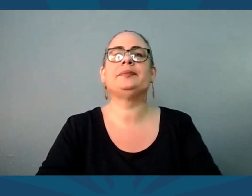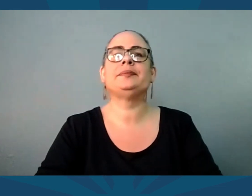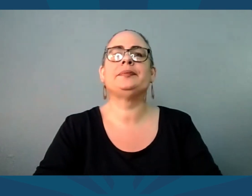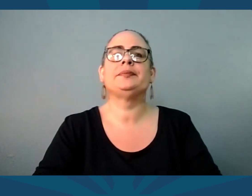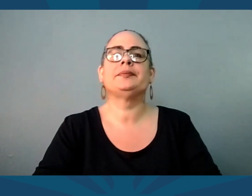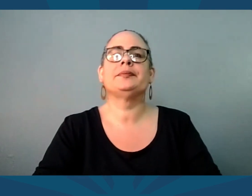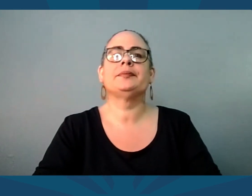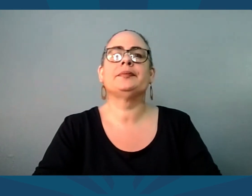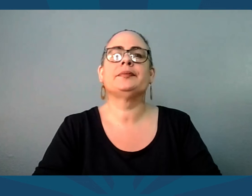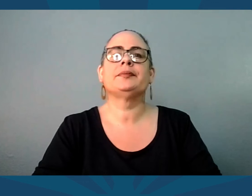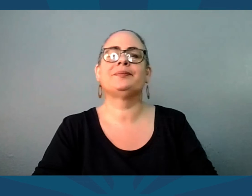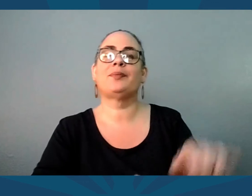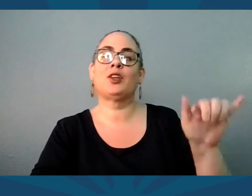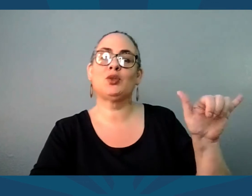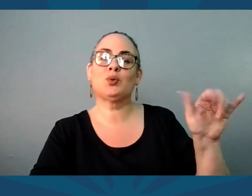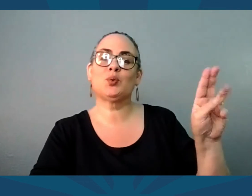yavapai.az.gov.